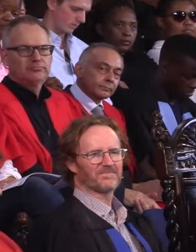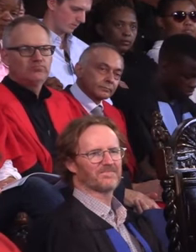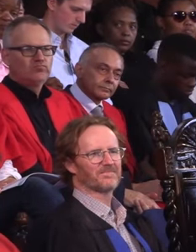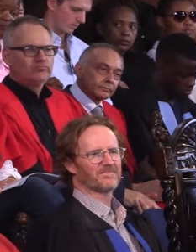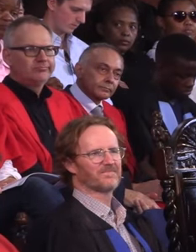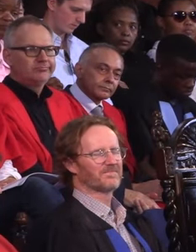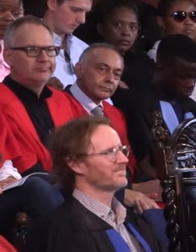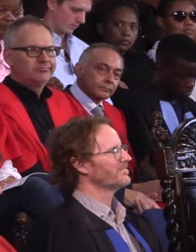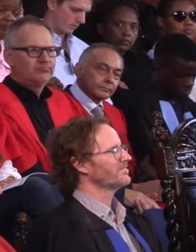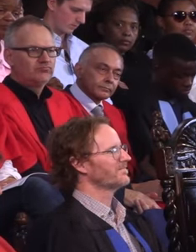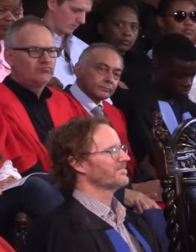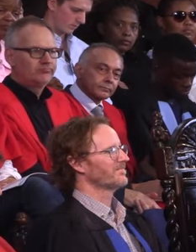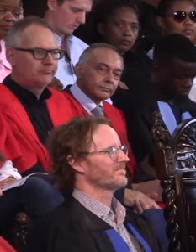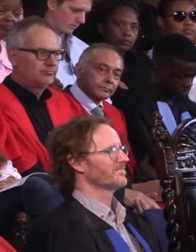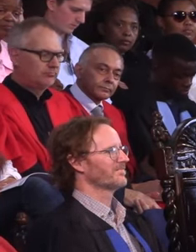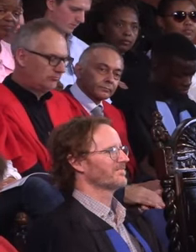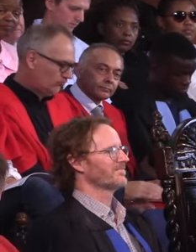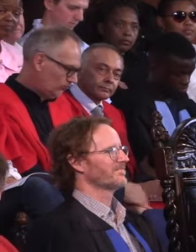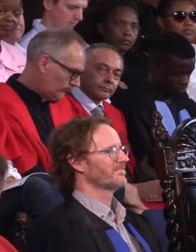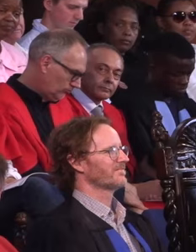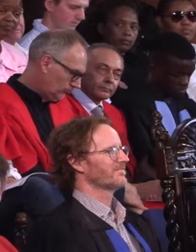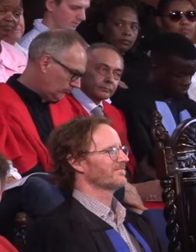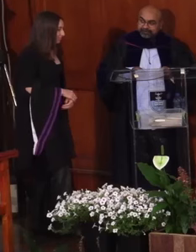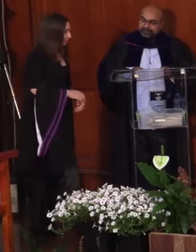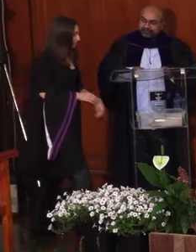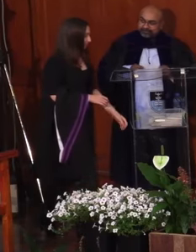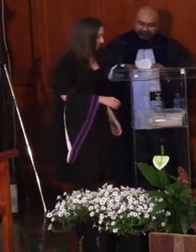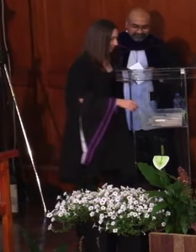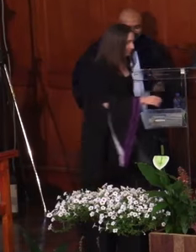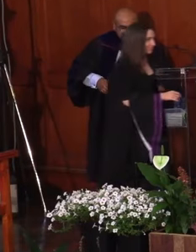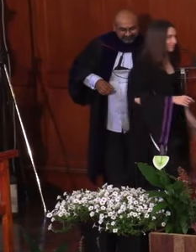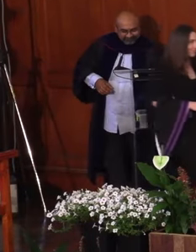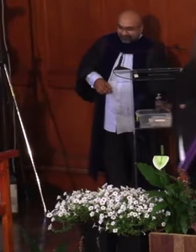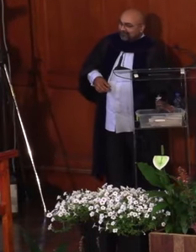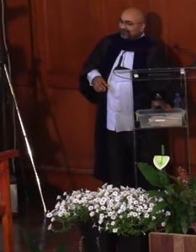For the degree of Bachelor of Science Honours in the First Class, Holly Ellis Judge.